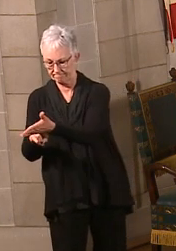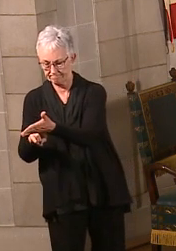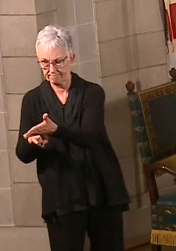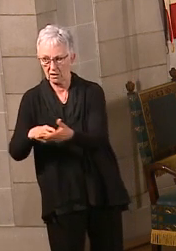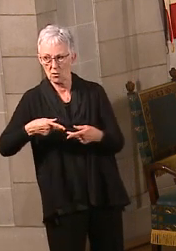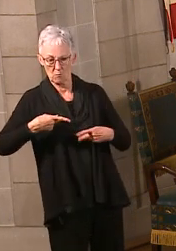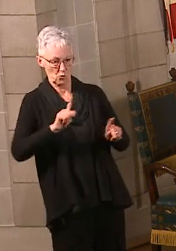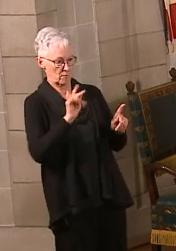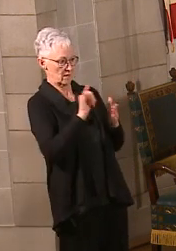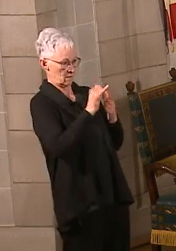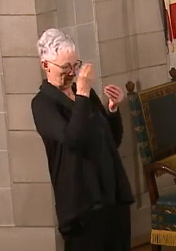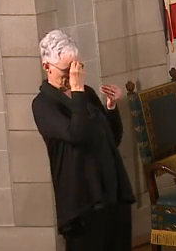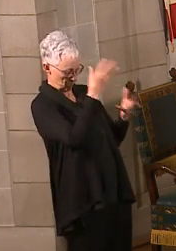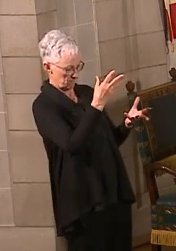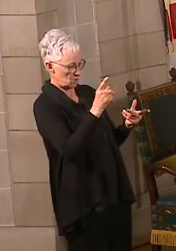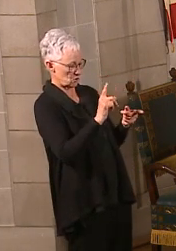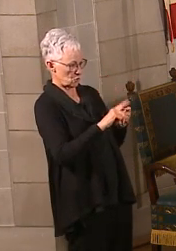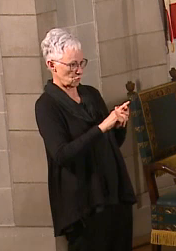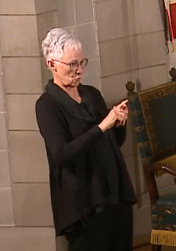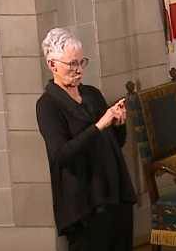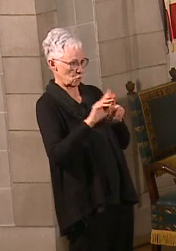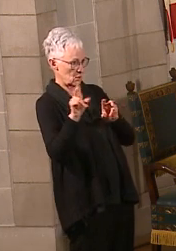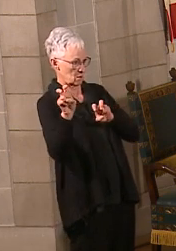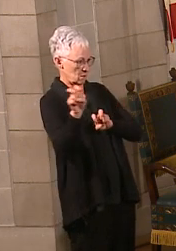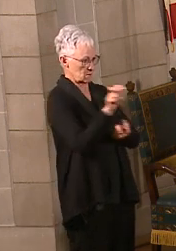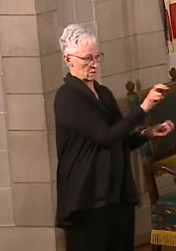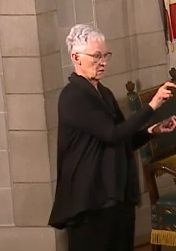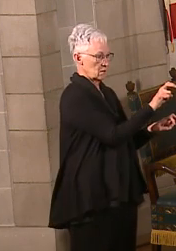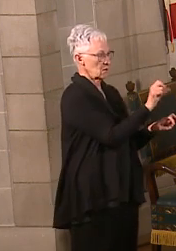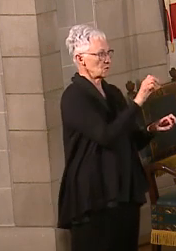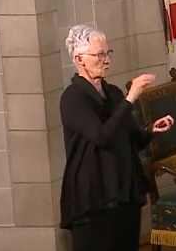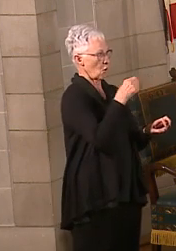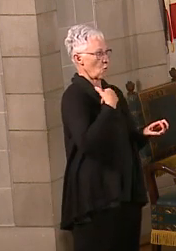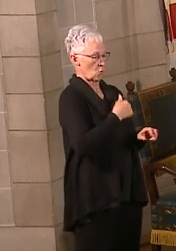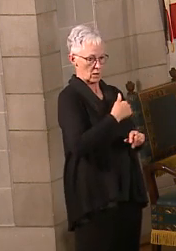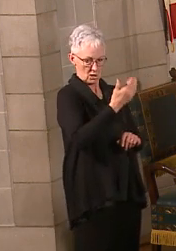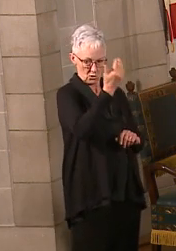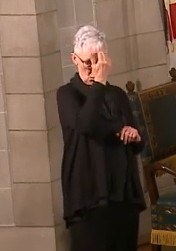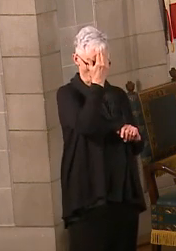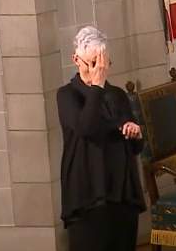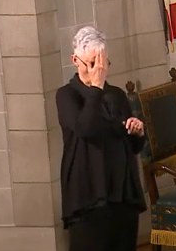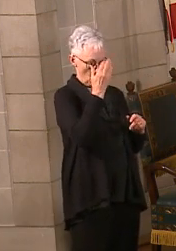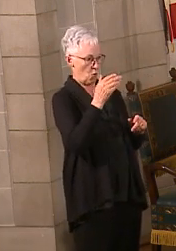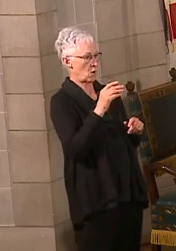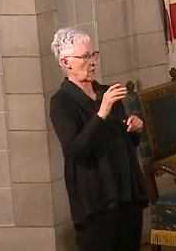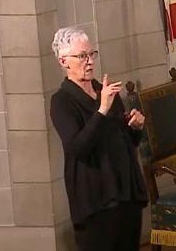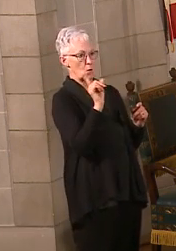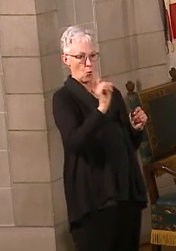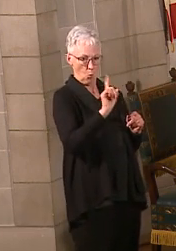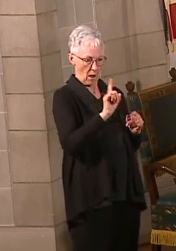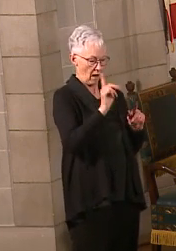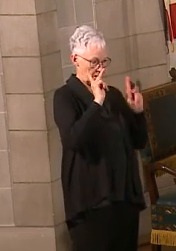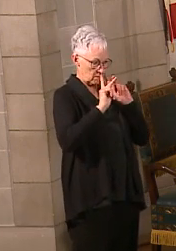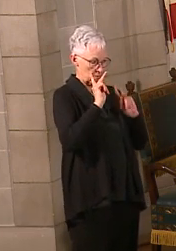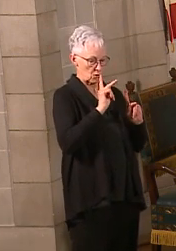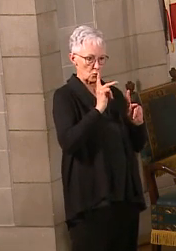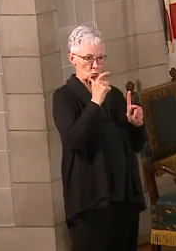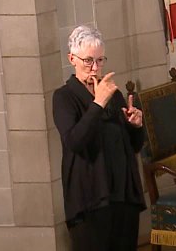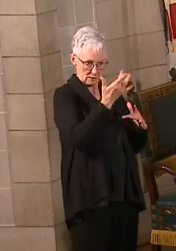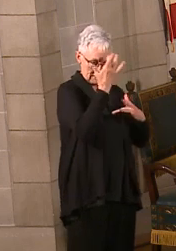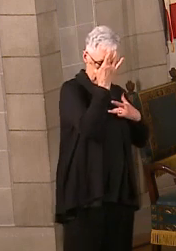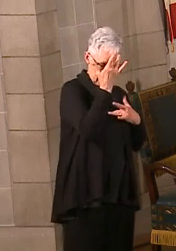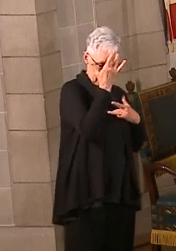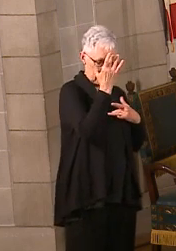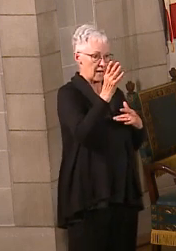regard to hospital facilities and ventilators and patients and how many are in them and labs and all that sort of stuff, to make sure we had